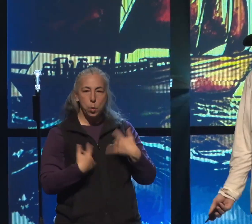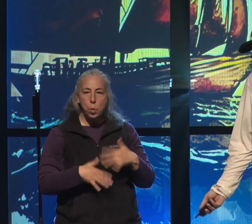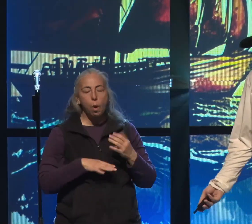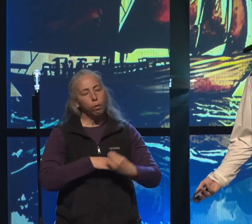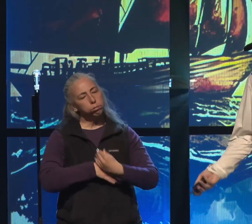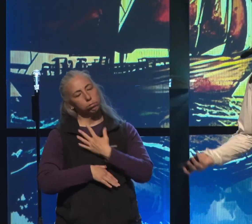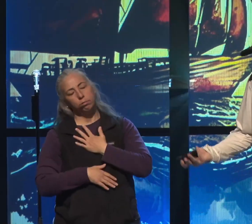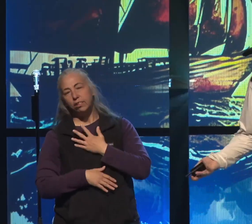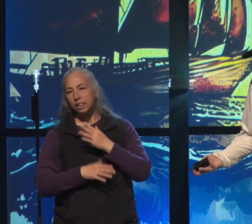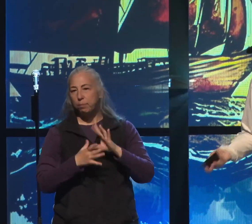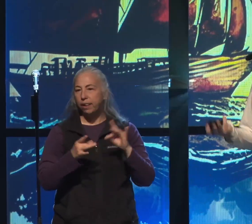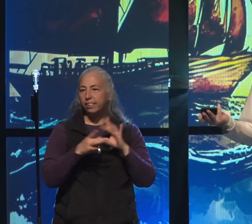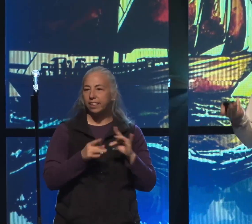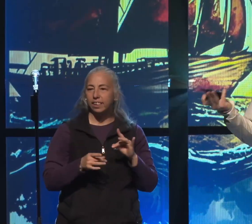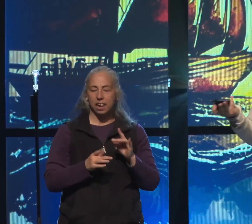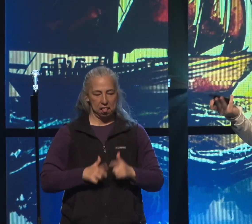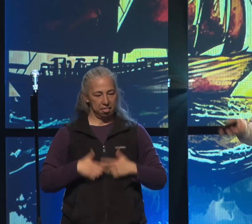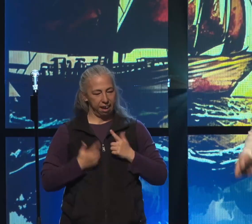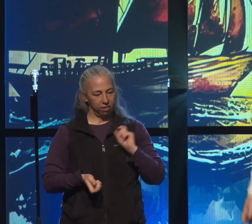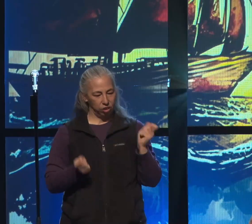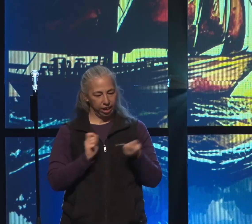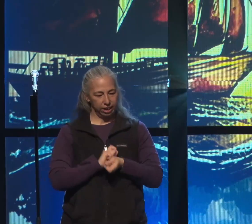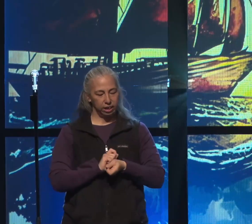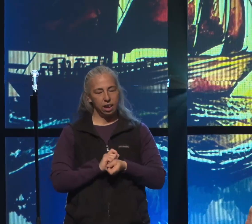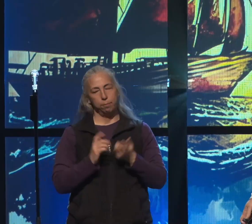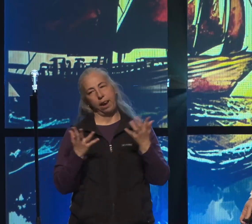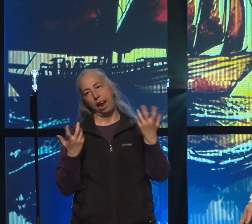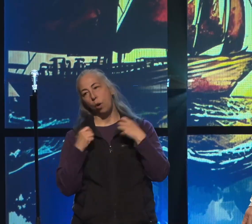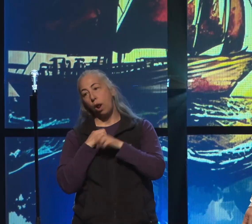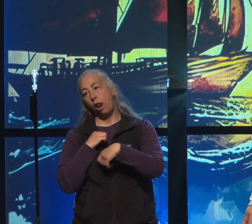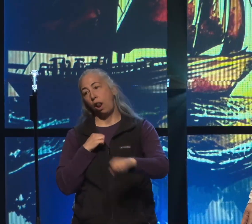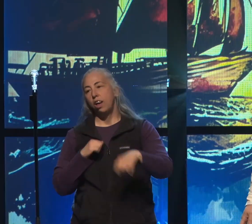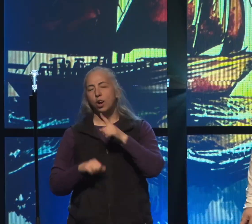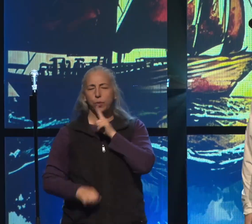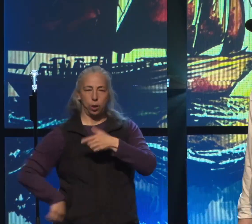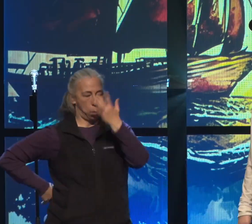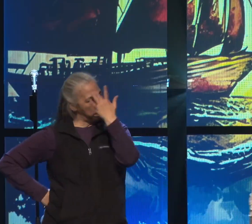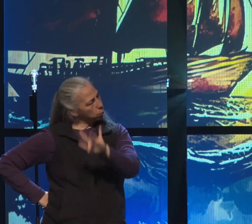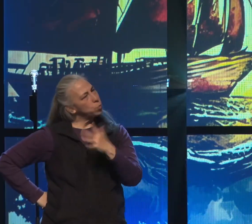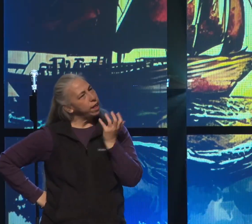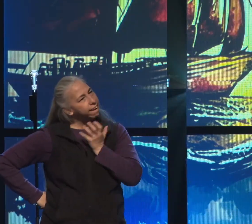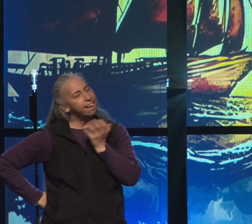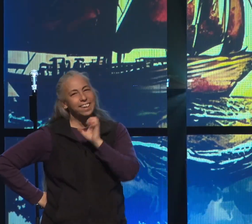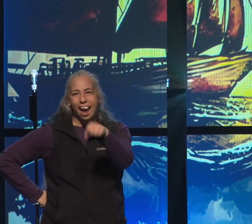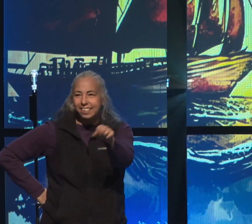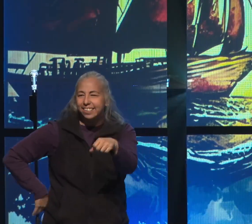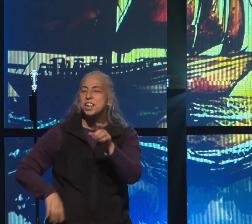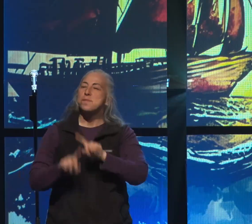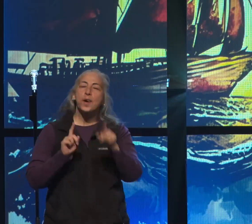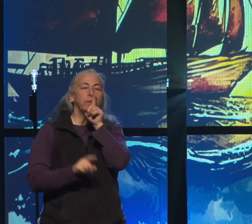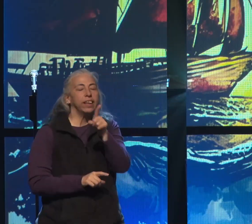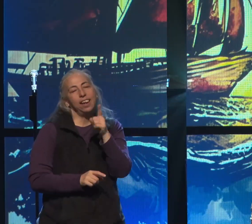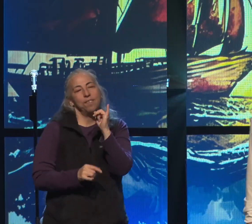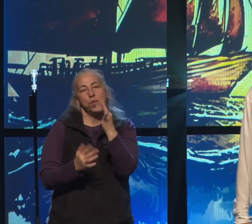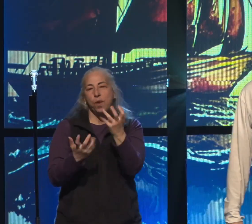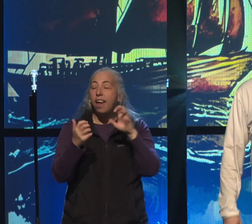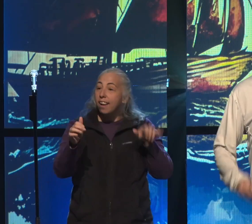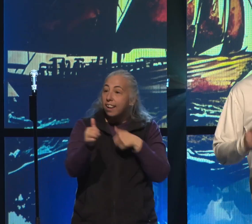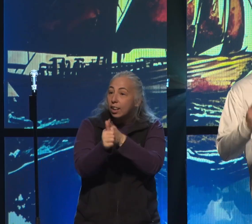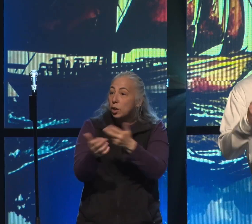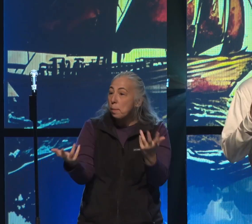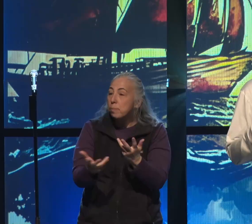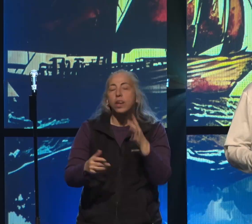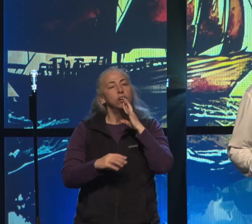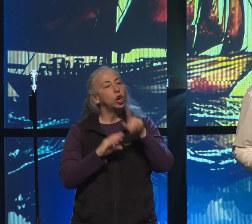message. I don't want to talk about it too much, but it was pretty good. But no, if you want to catch up, we just talked about